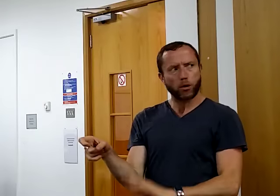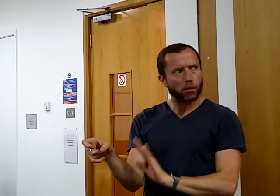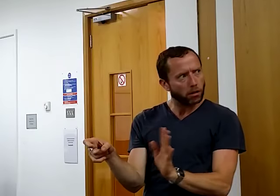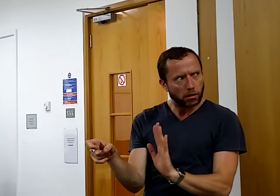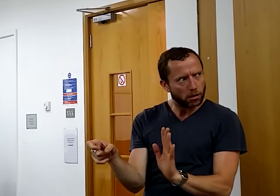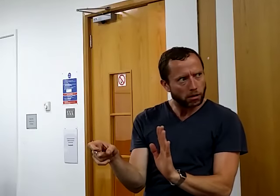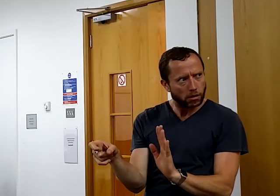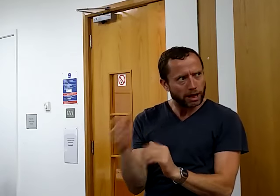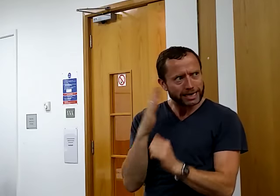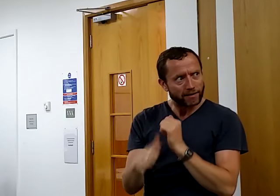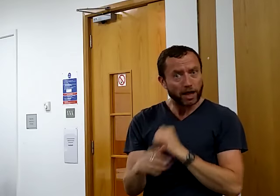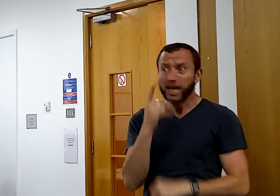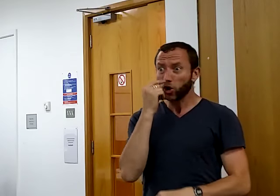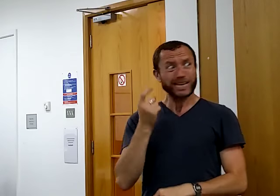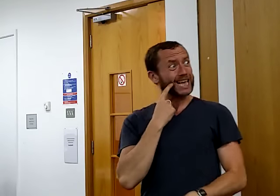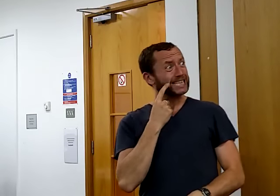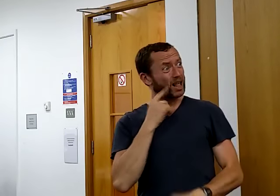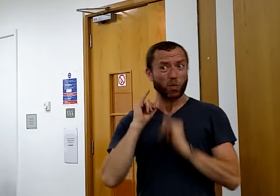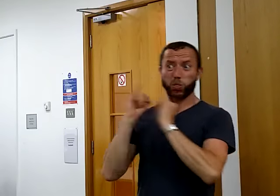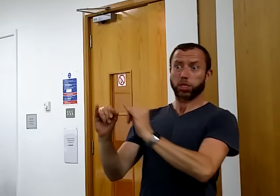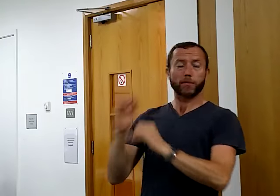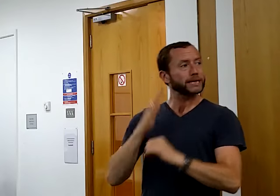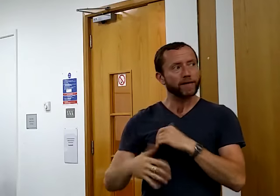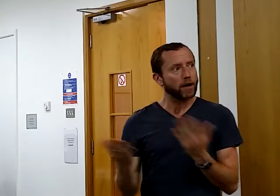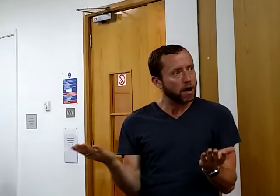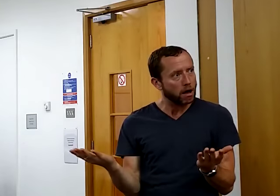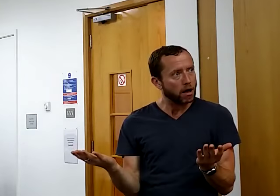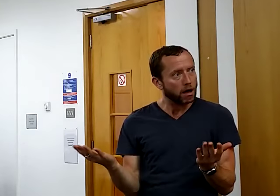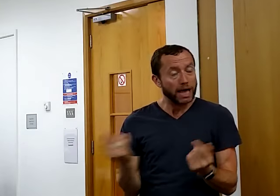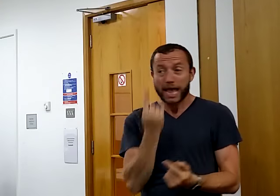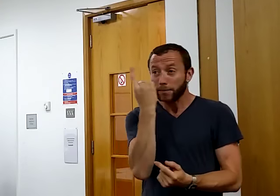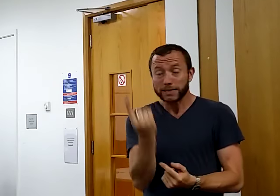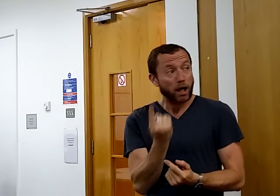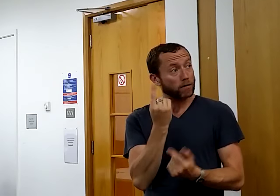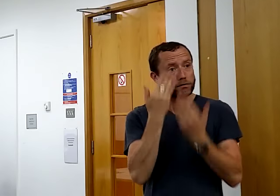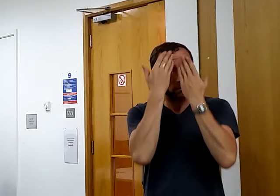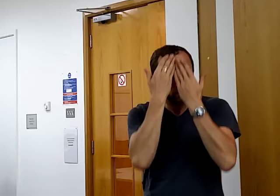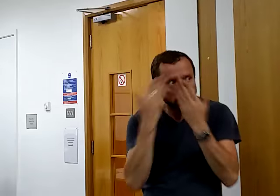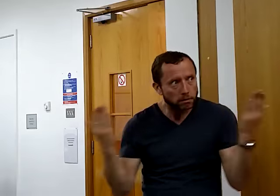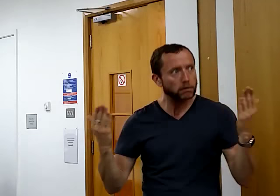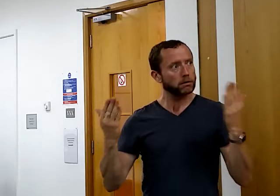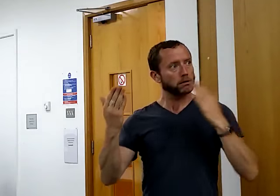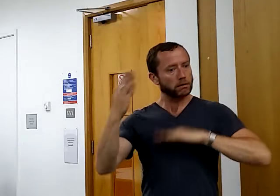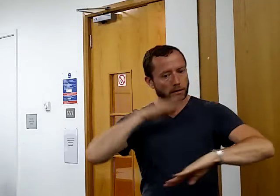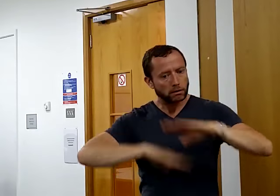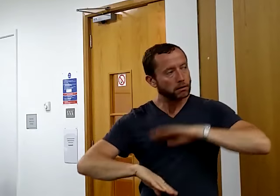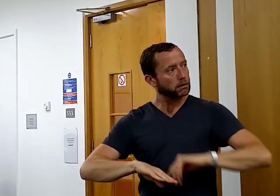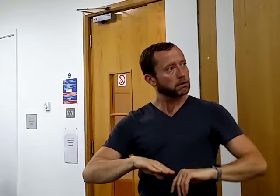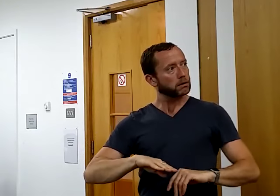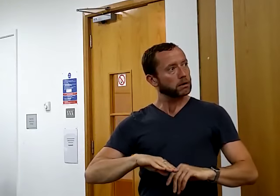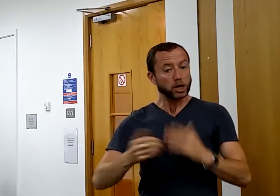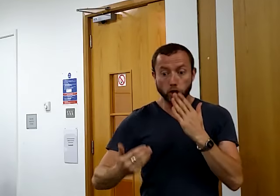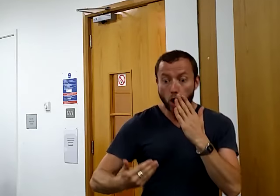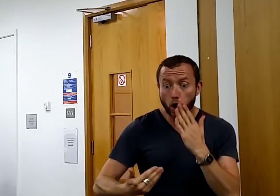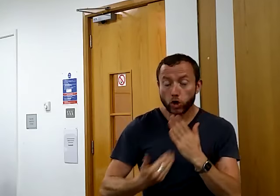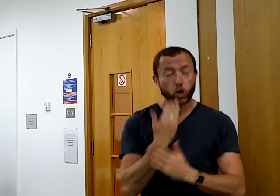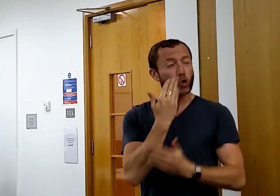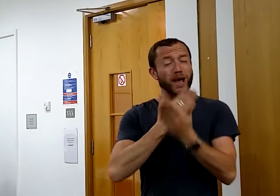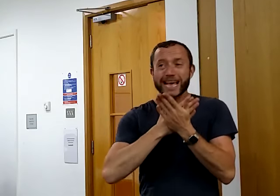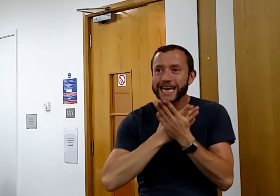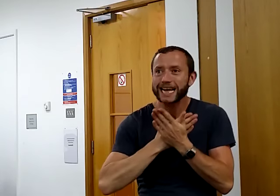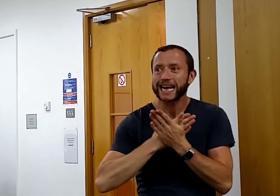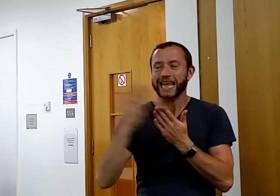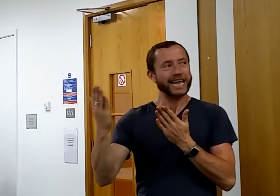individuals, although he could if he wanted. That he is choosing a new,